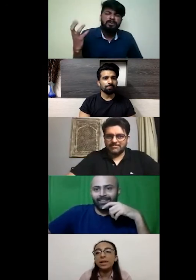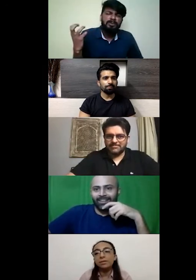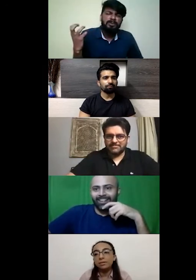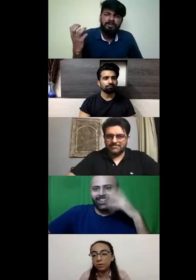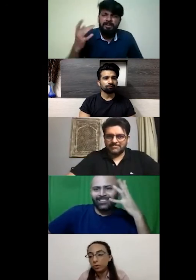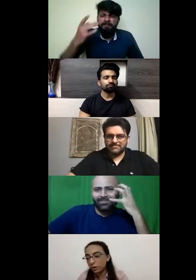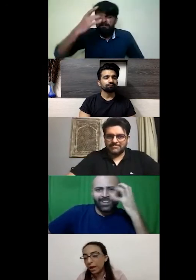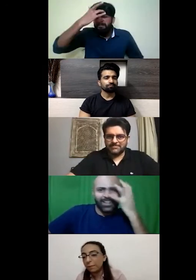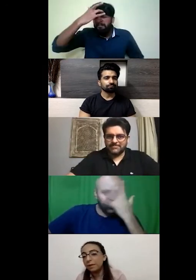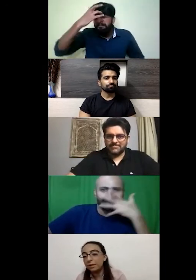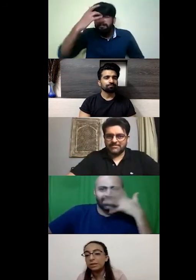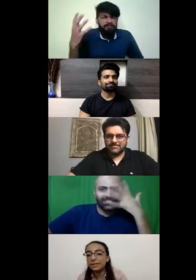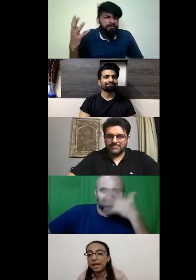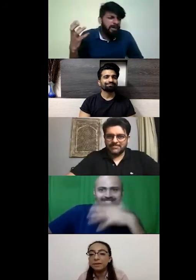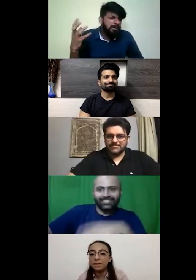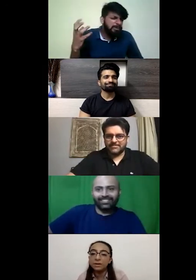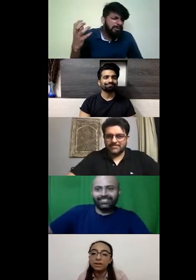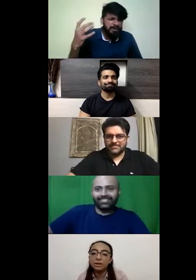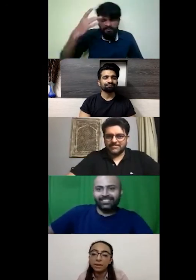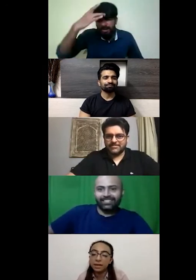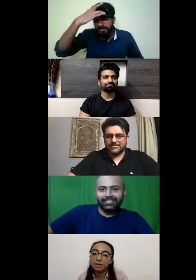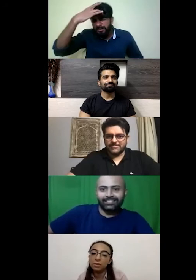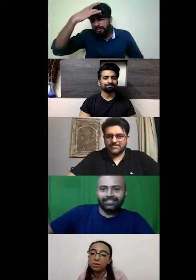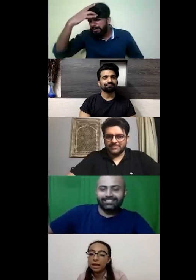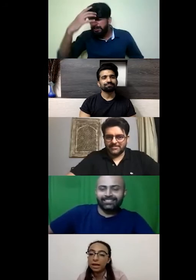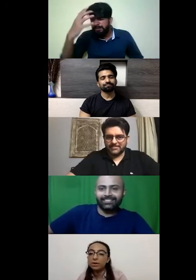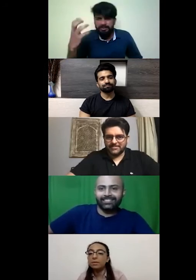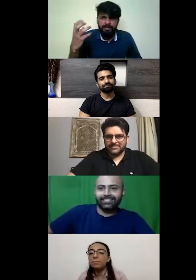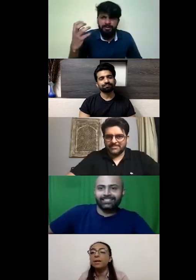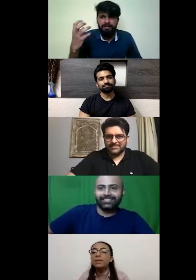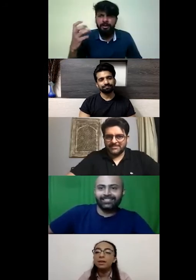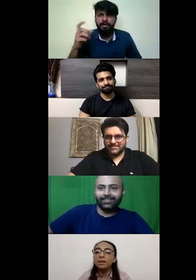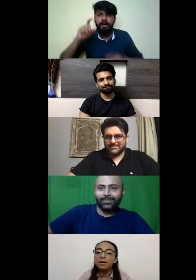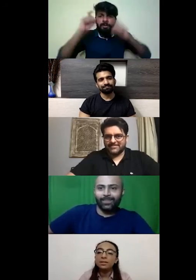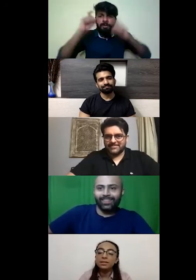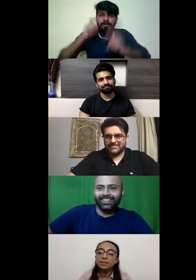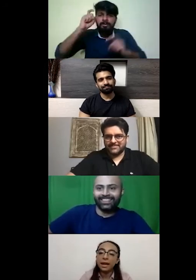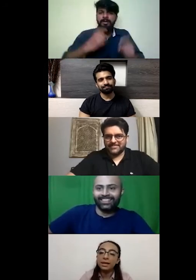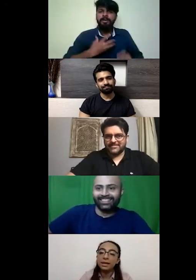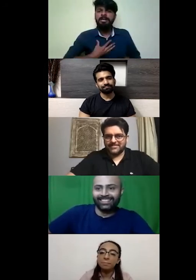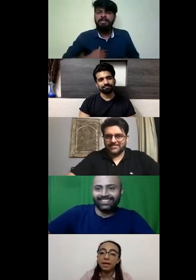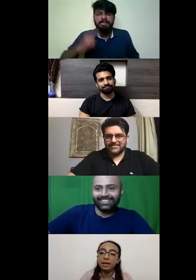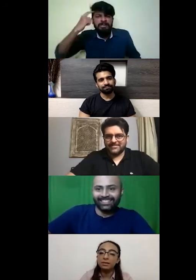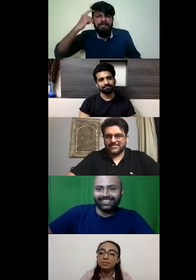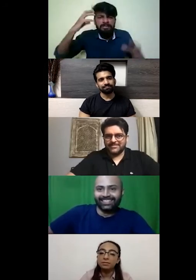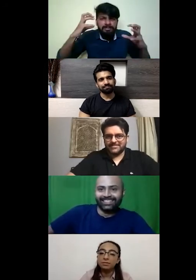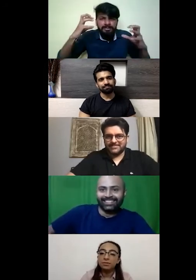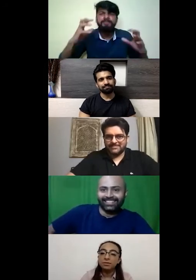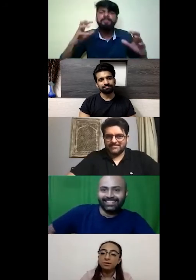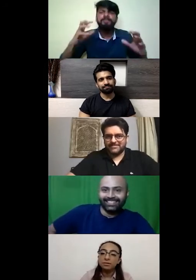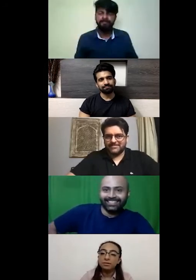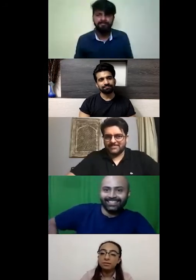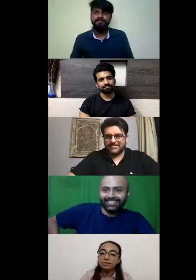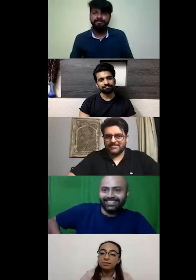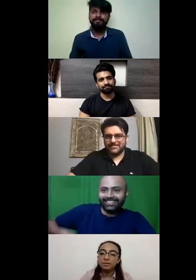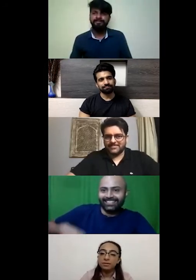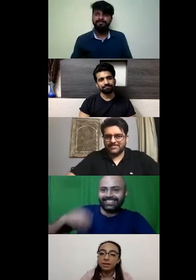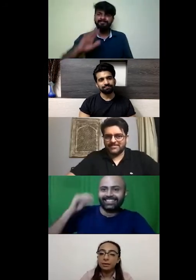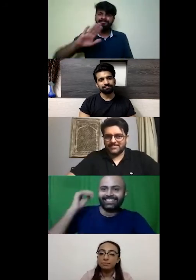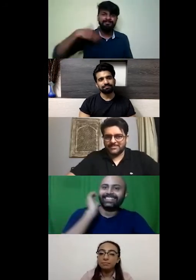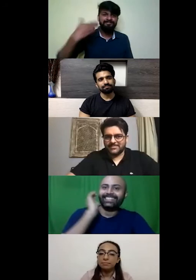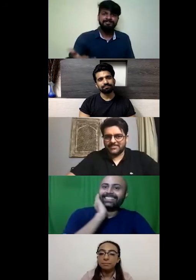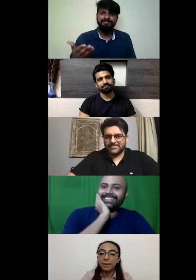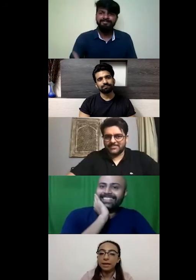in pain, don't look happy. Look sad when you're in pain. Look like you're in pain. Head pain.